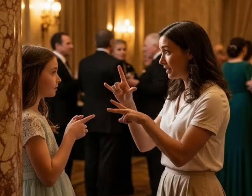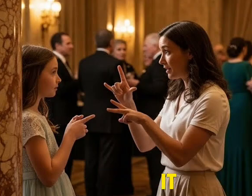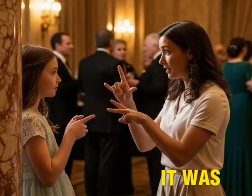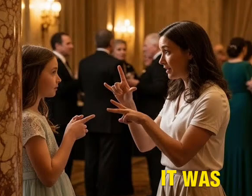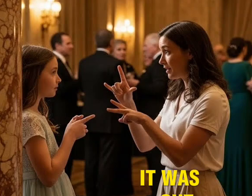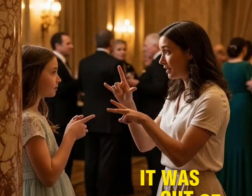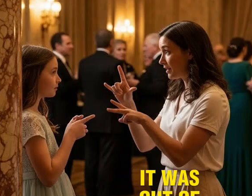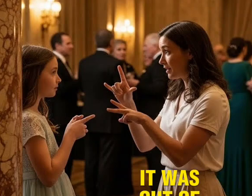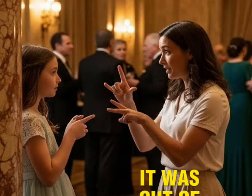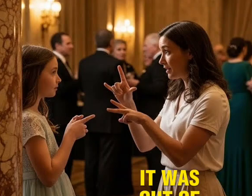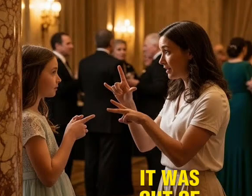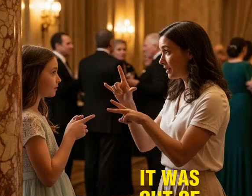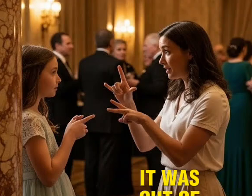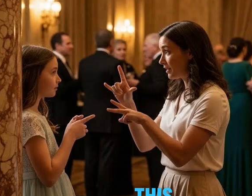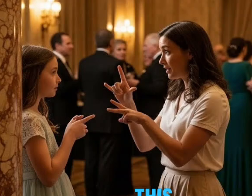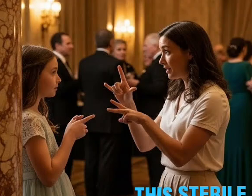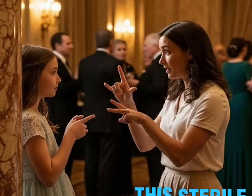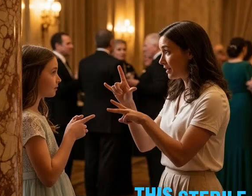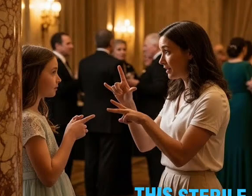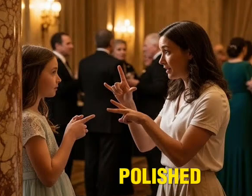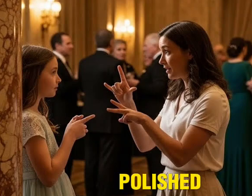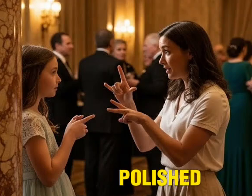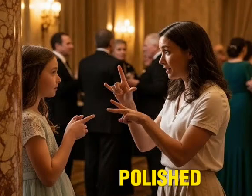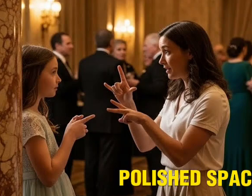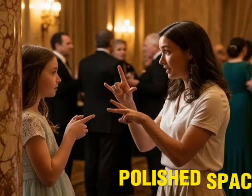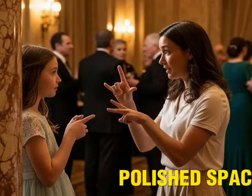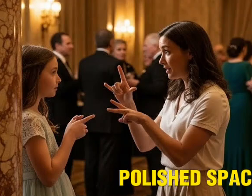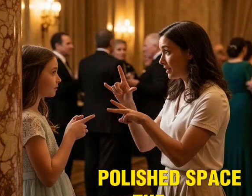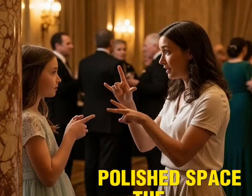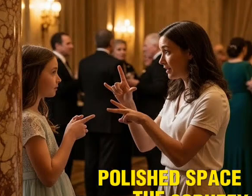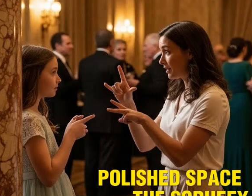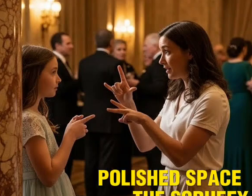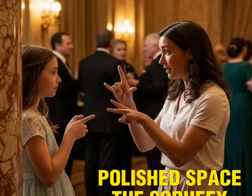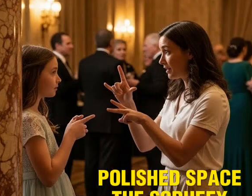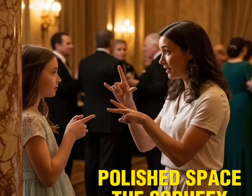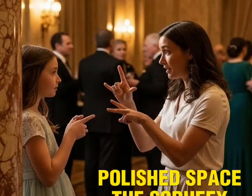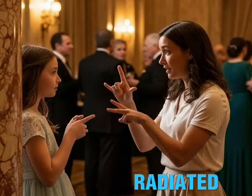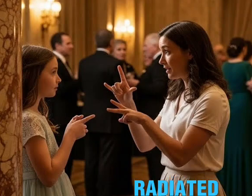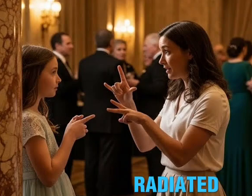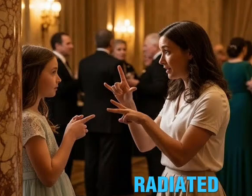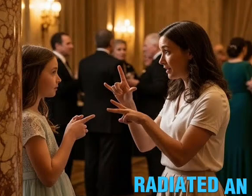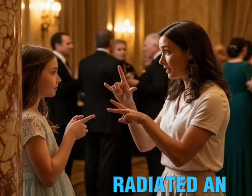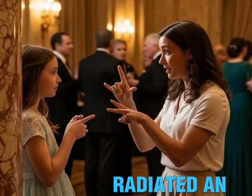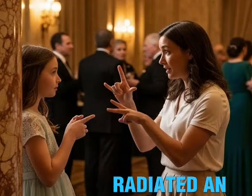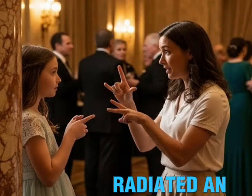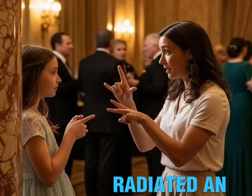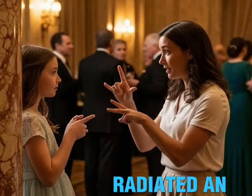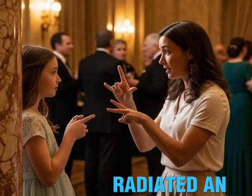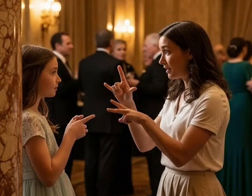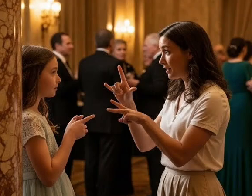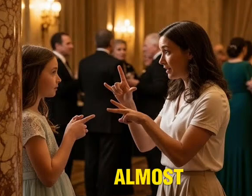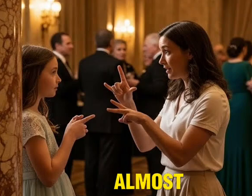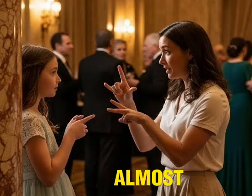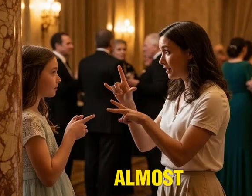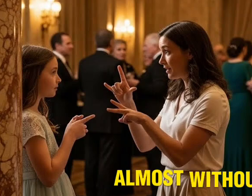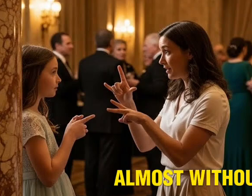was out of place. In this sterile, polished space, the scruffy stuffed lion radiated an odd warmth. Almost without